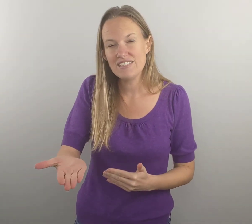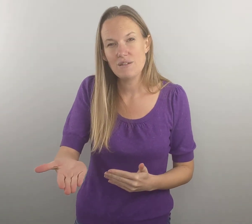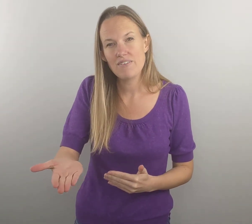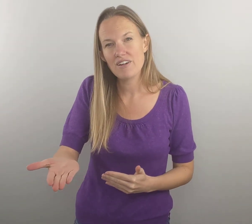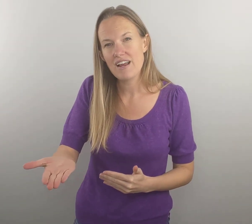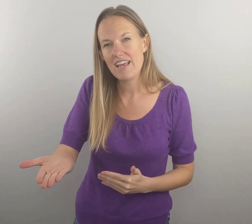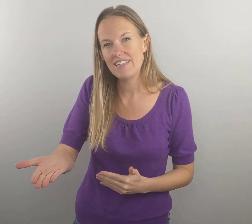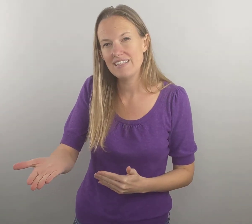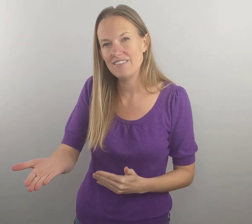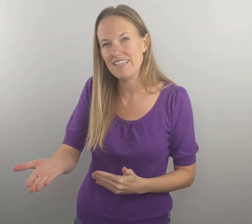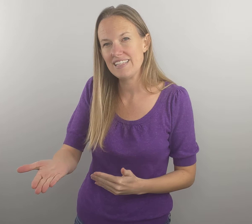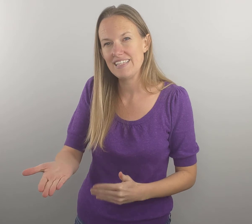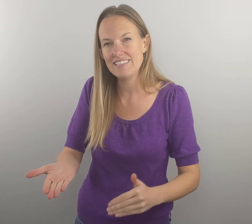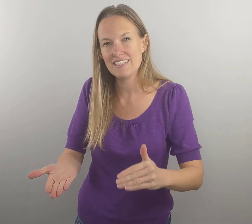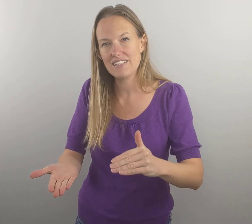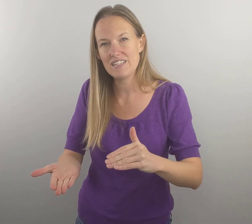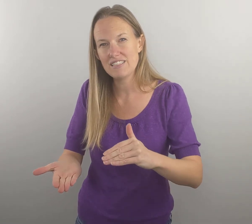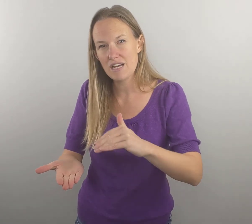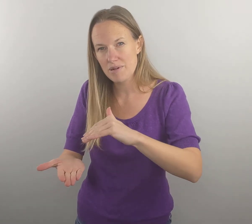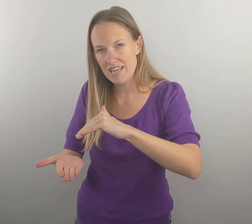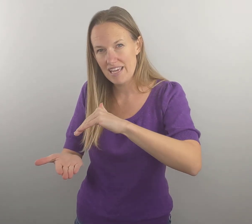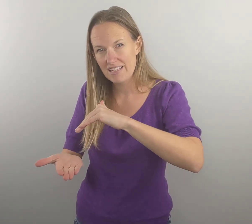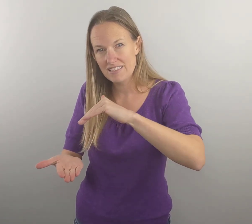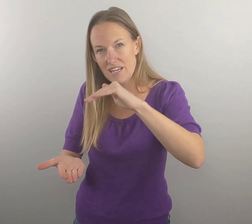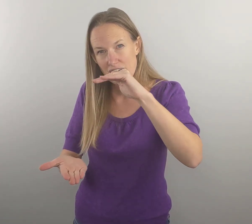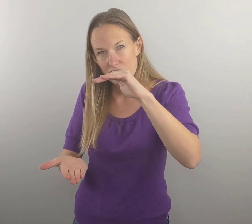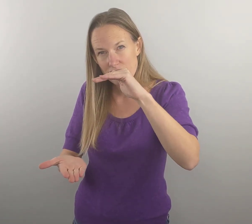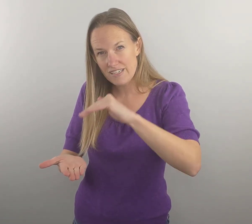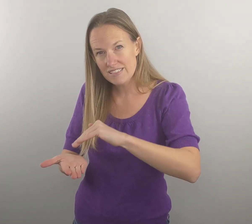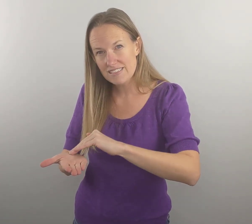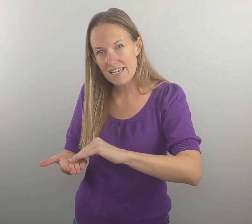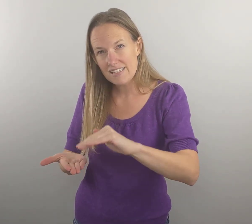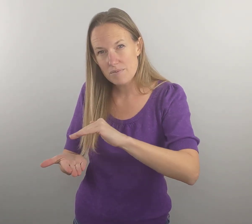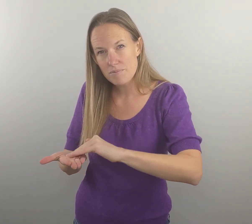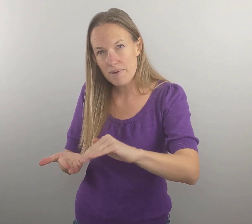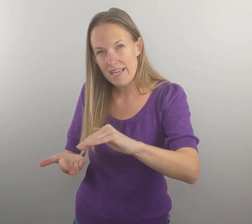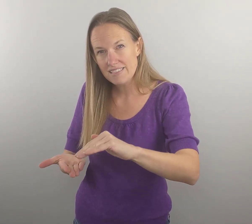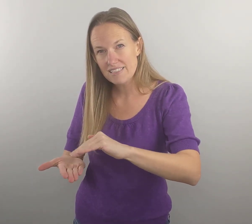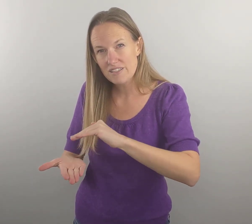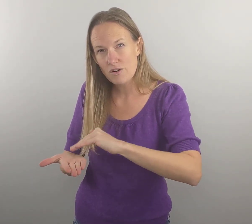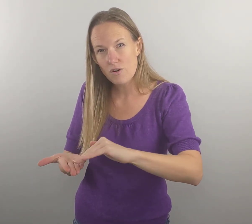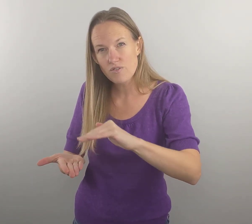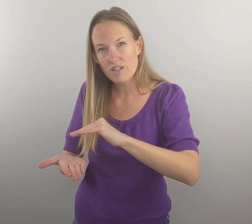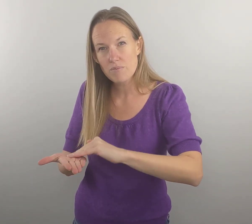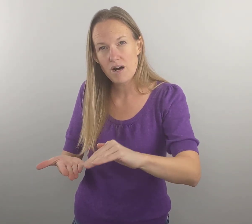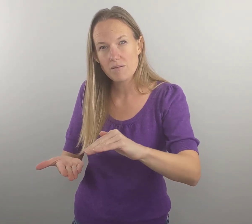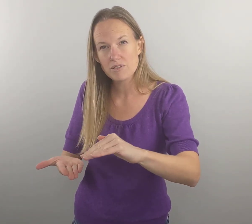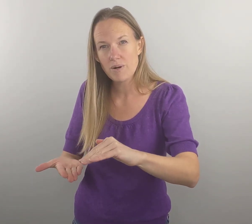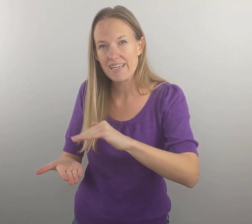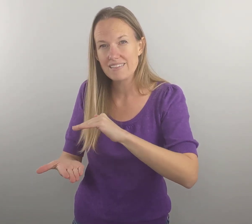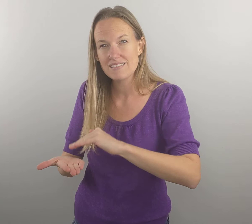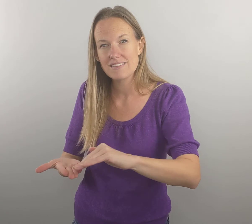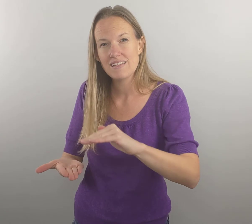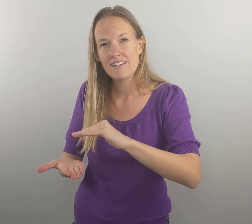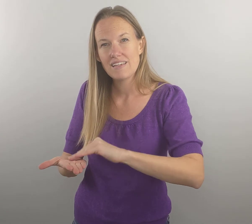have your hand out like this on your non-dominant hand. Your fingers slightly bent and you go over your palm twice.